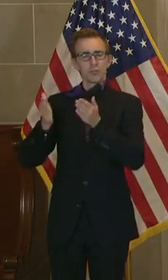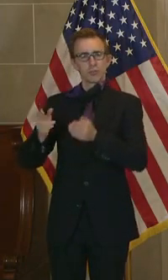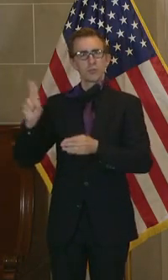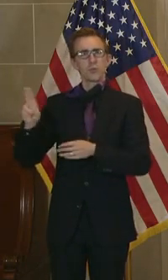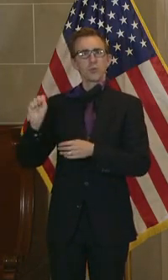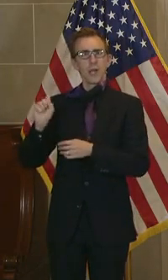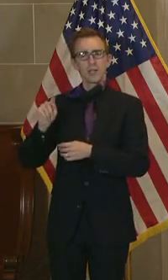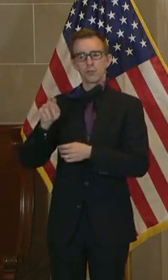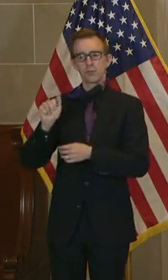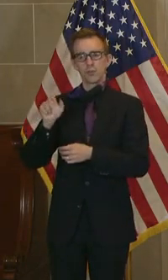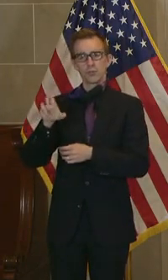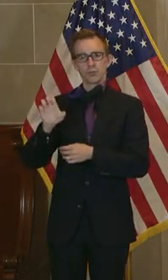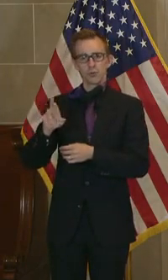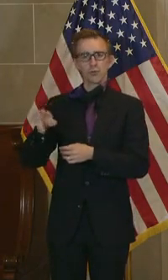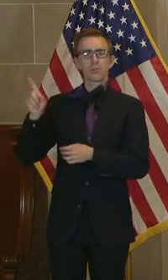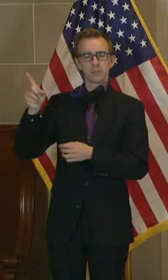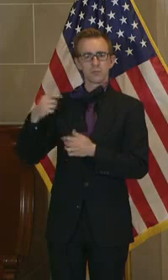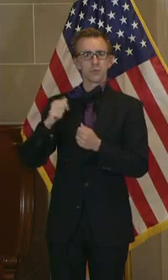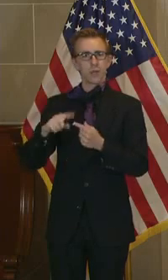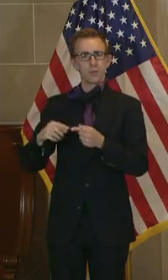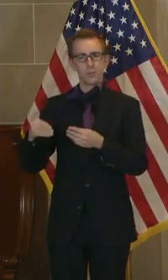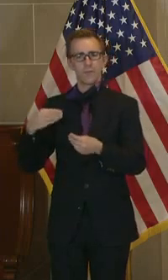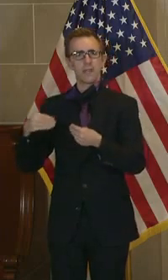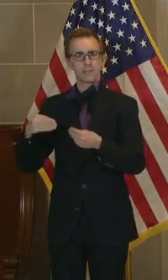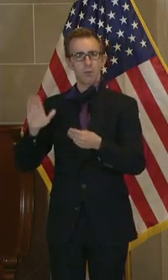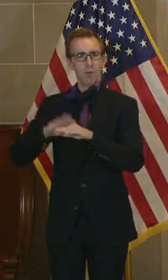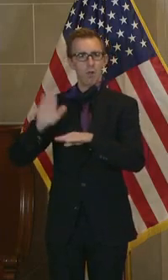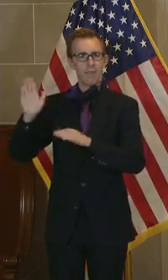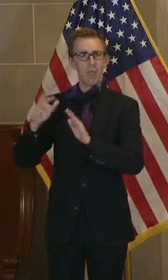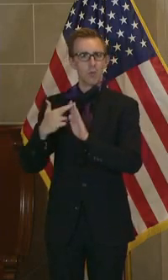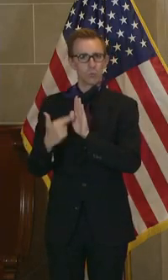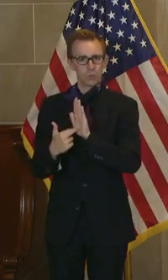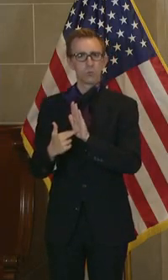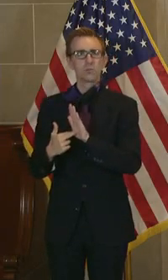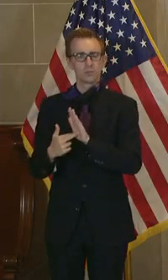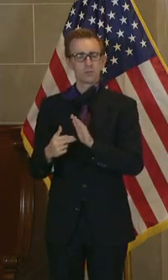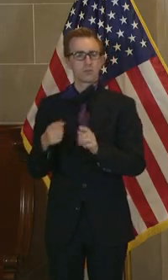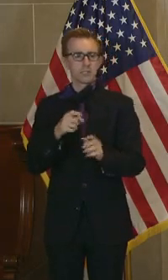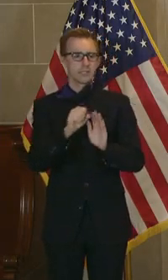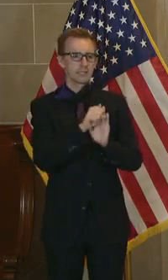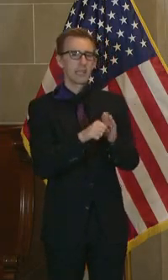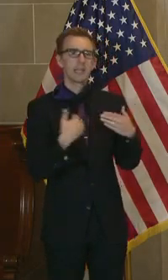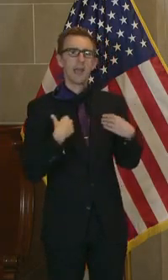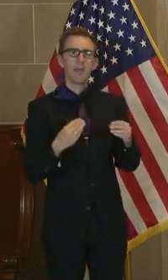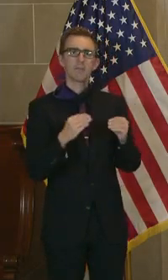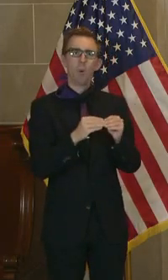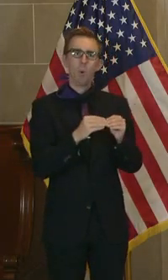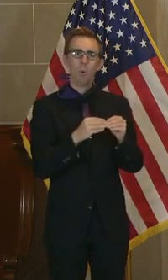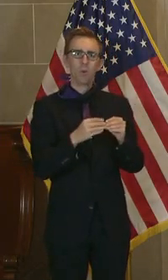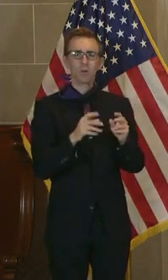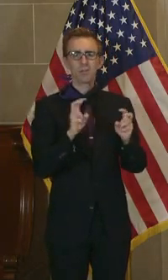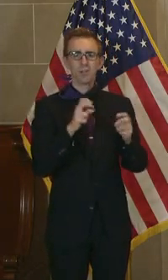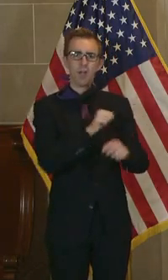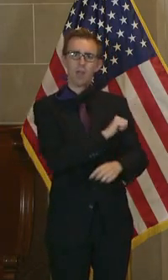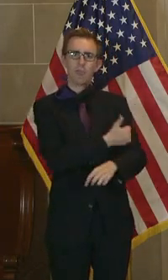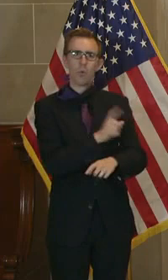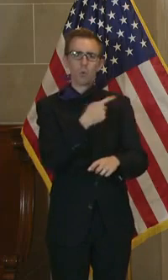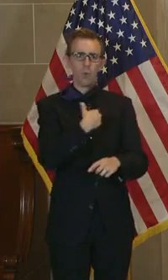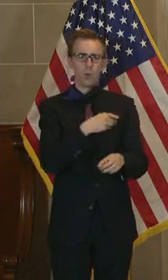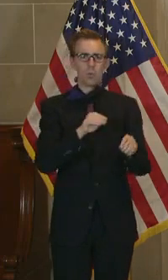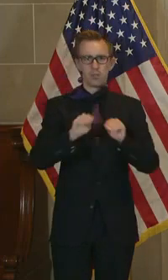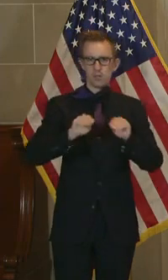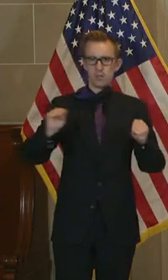treasurer, is to maybe loosen up those guidelines a little bit to where the states have a little more say in that, or the local levels. We asked for